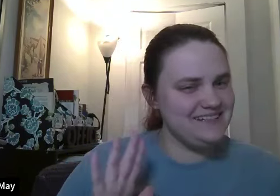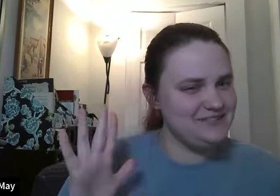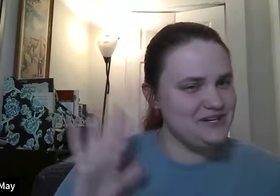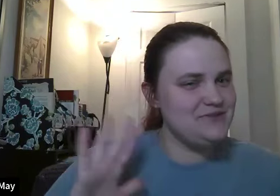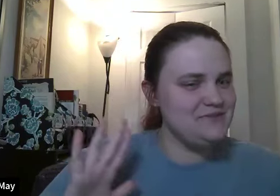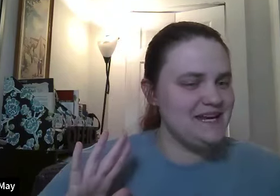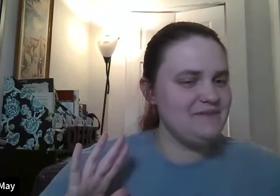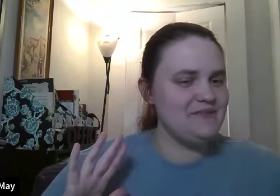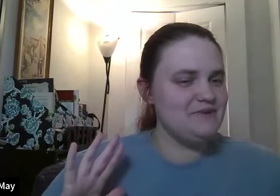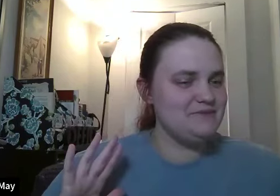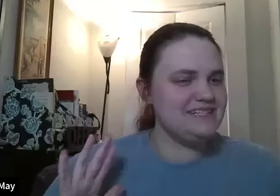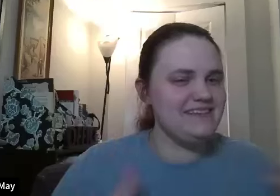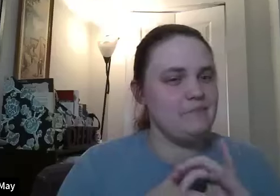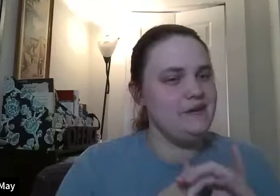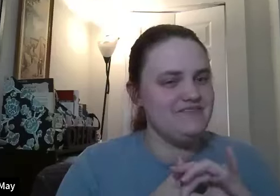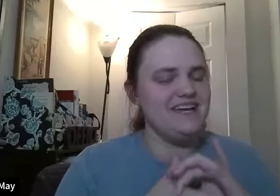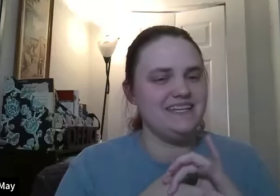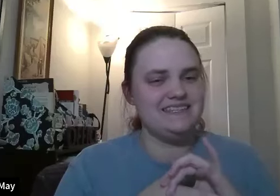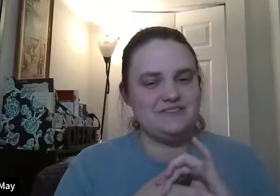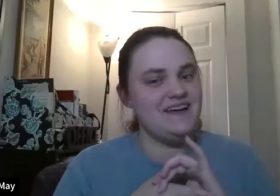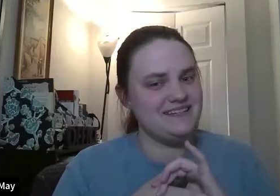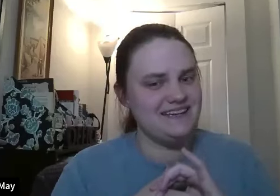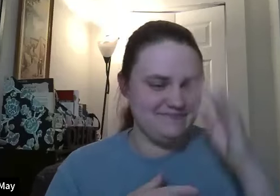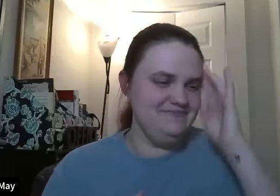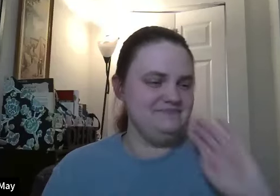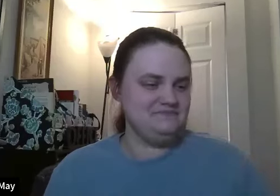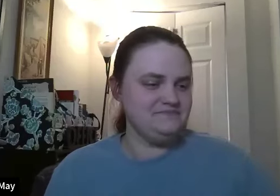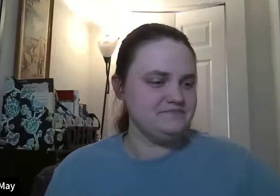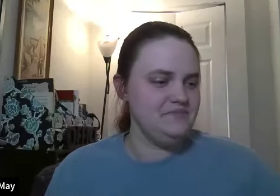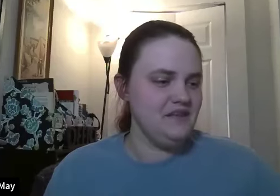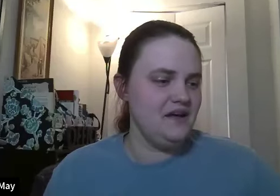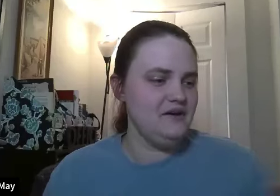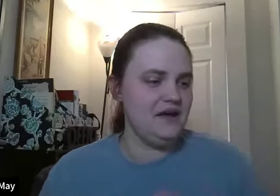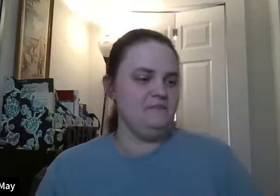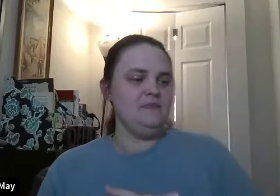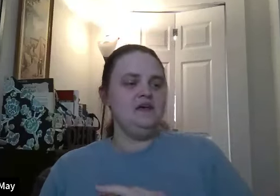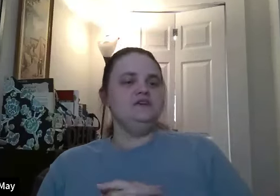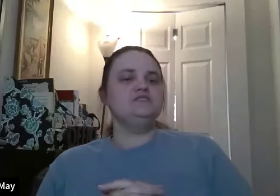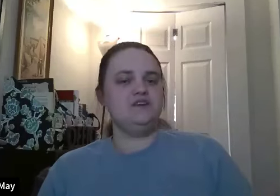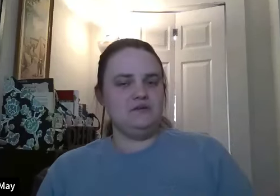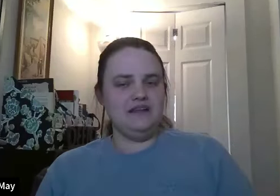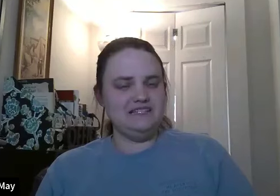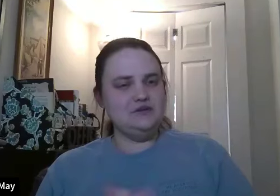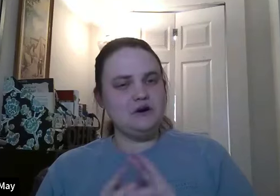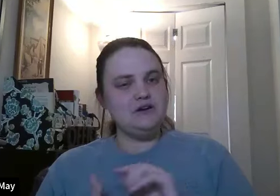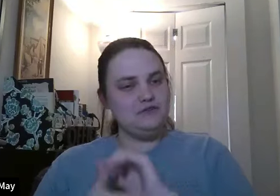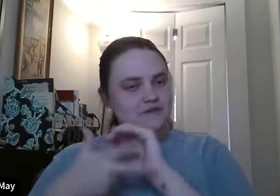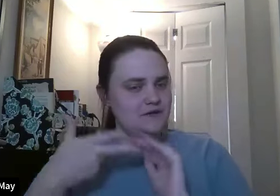too stressful in the beginning, but then once we get to like the meat of it, there's a lot of signs. Okay. So let's do our 3 for